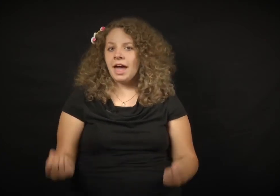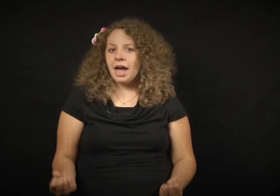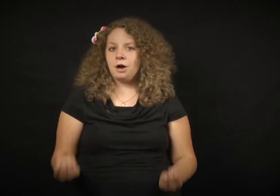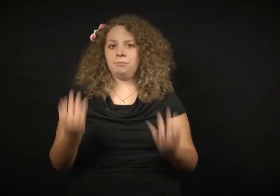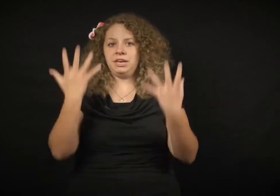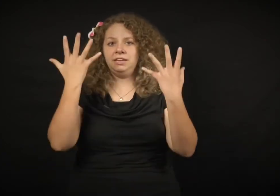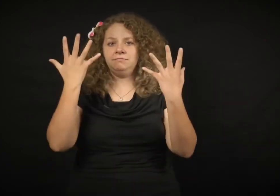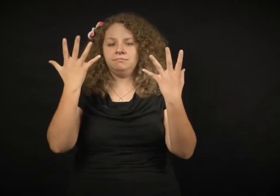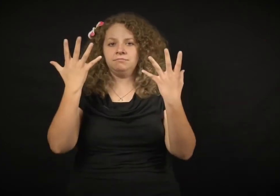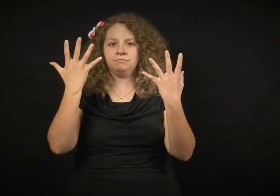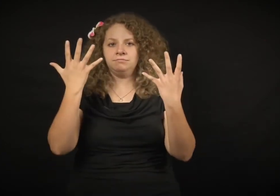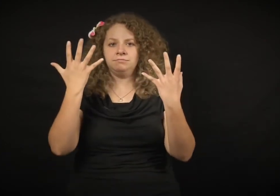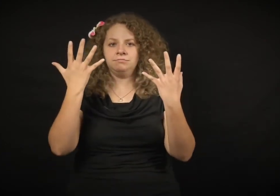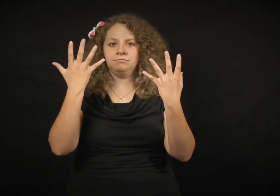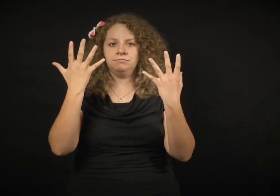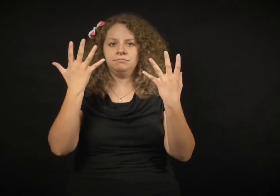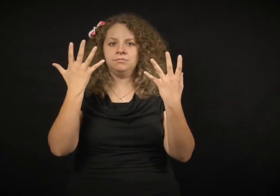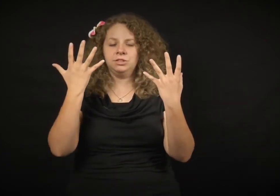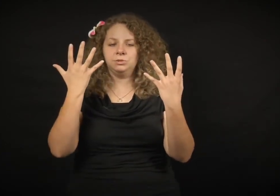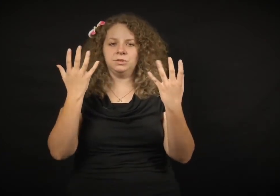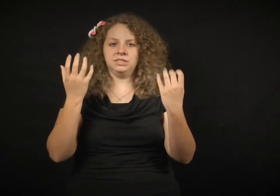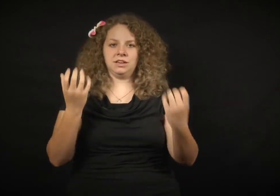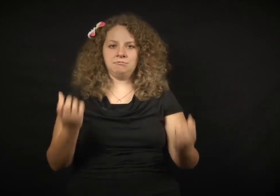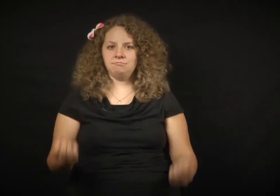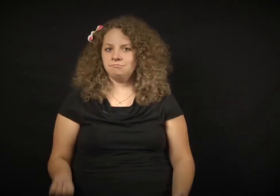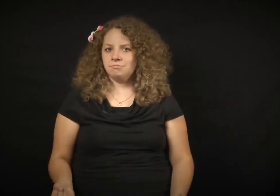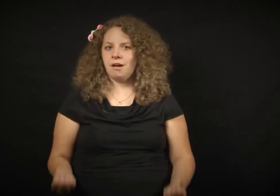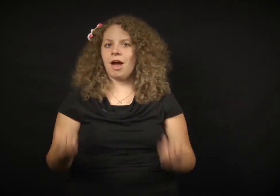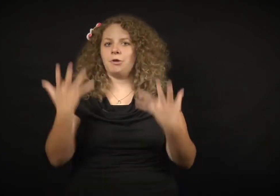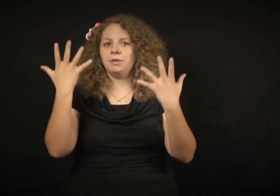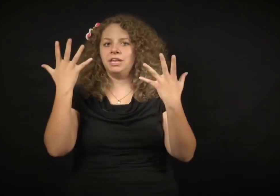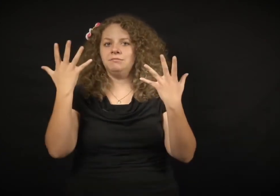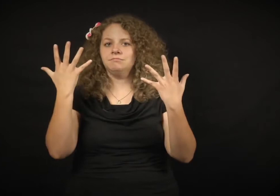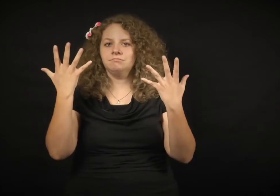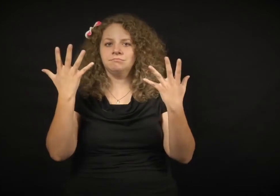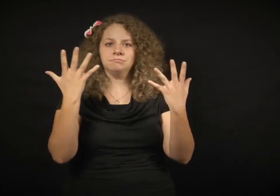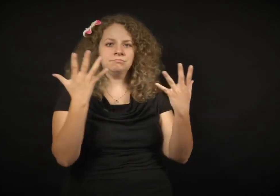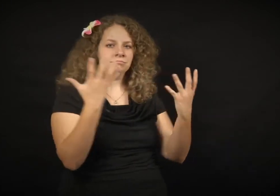How many is one sign. How many?